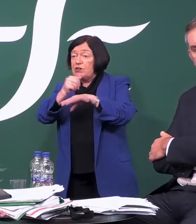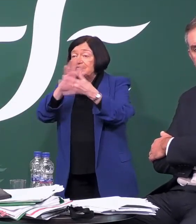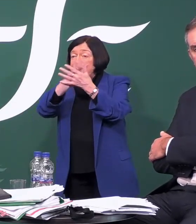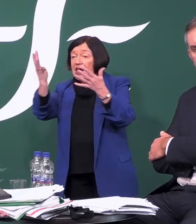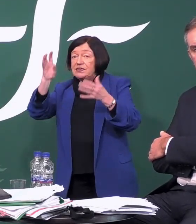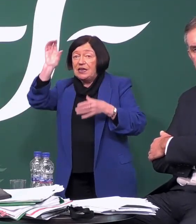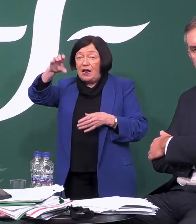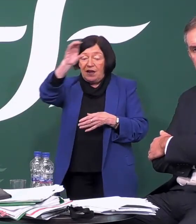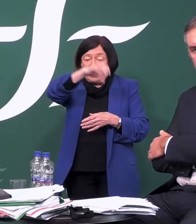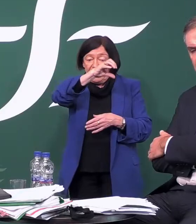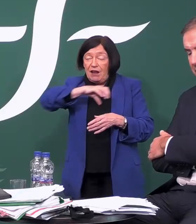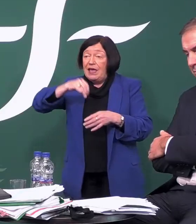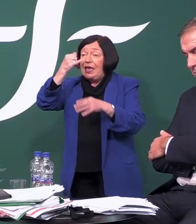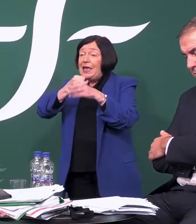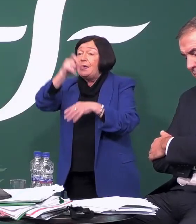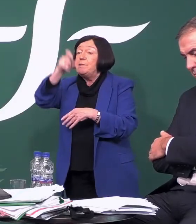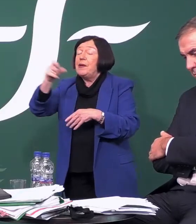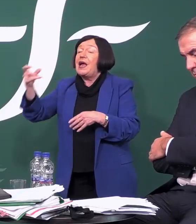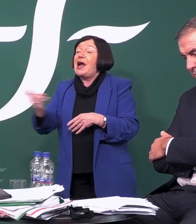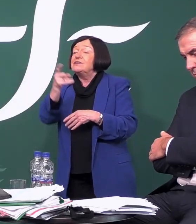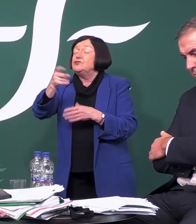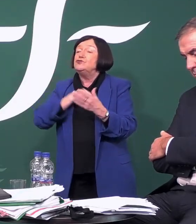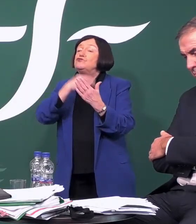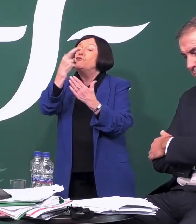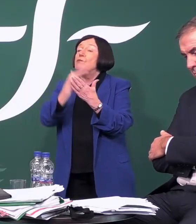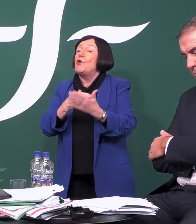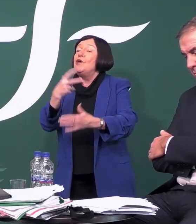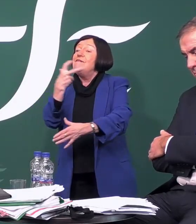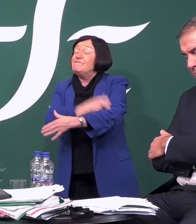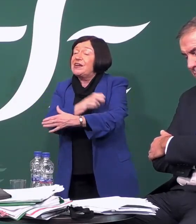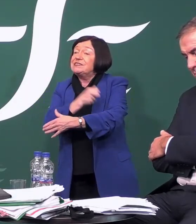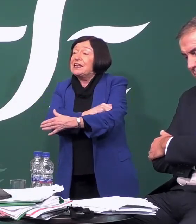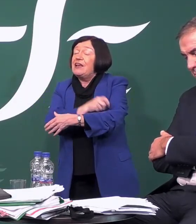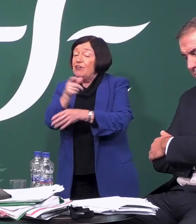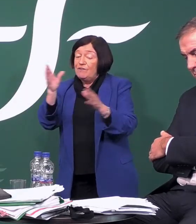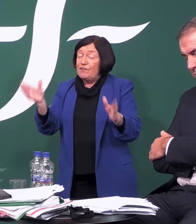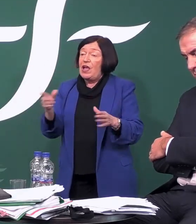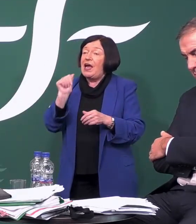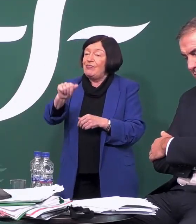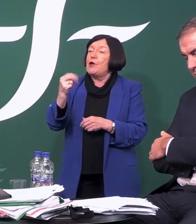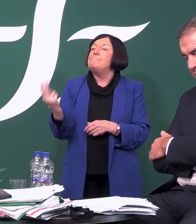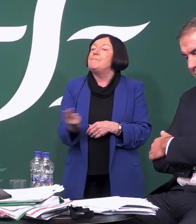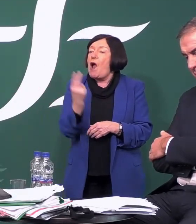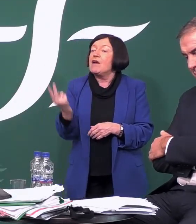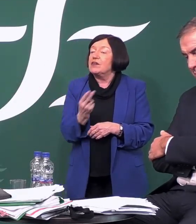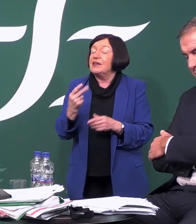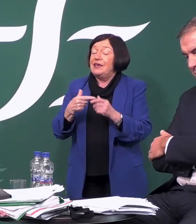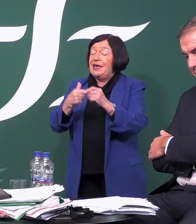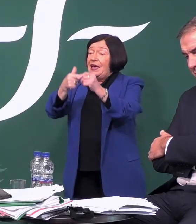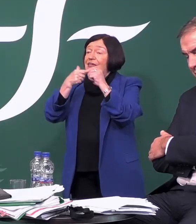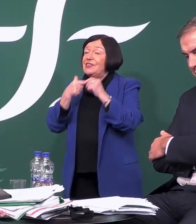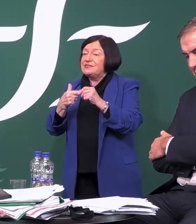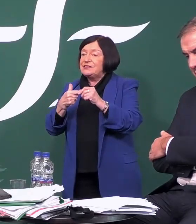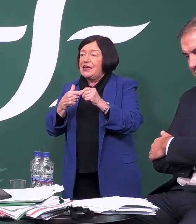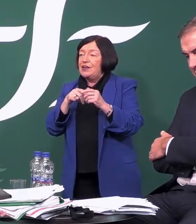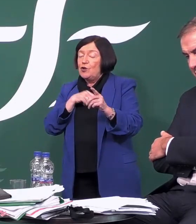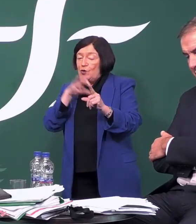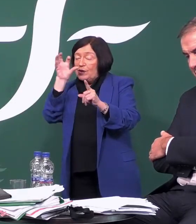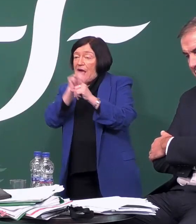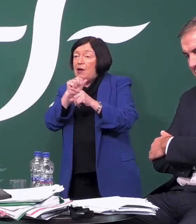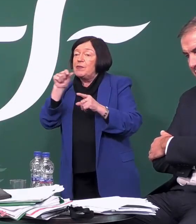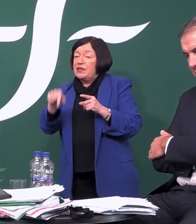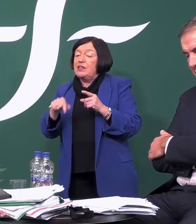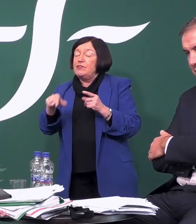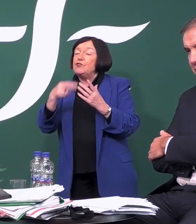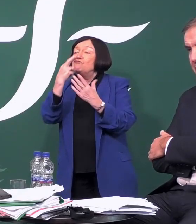units for inpatients, asking them to report their vaccination status and that of their partners. And the second is captured in the NOCA